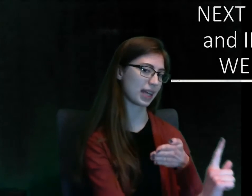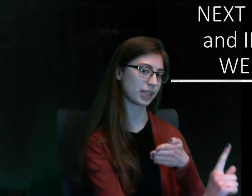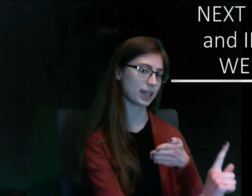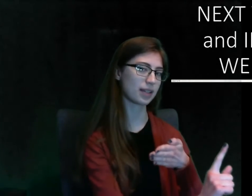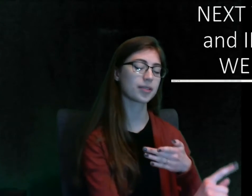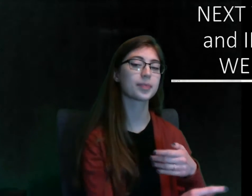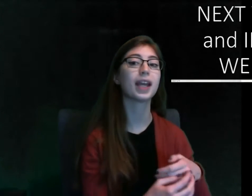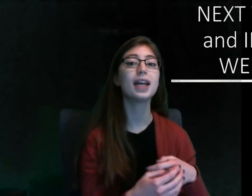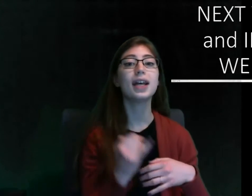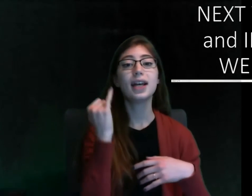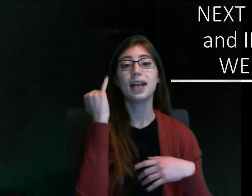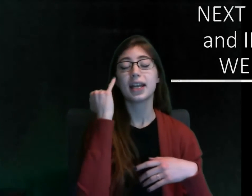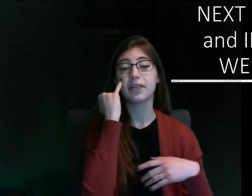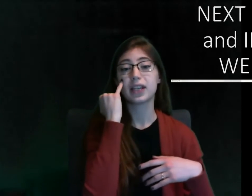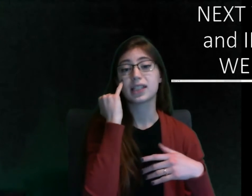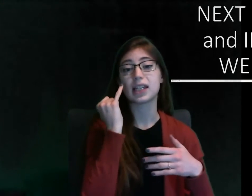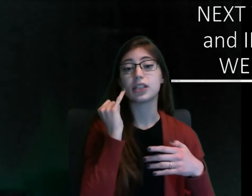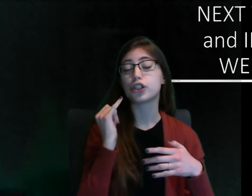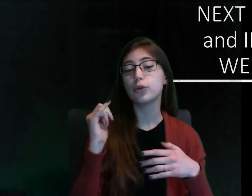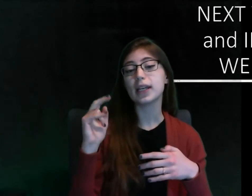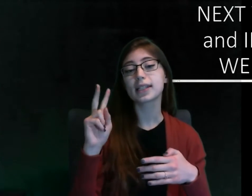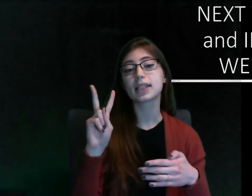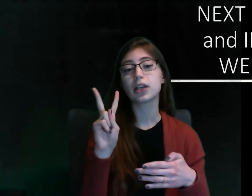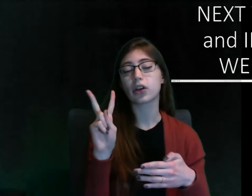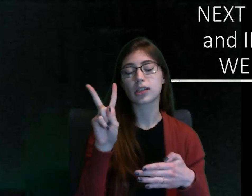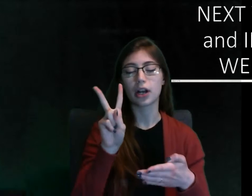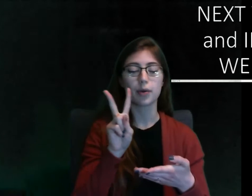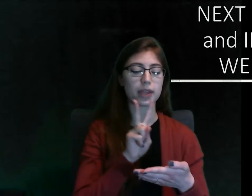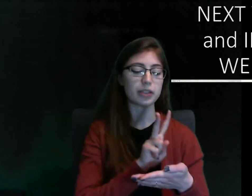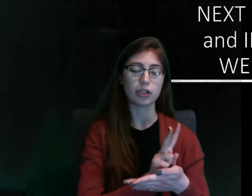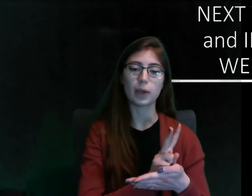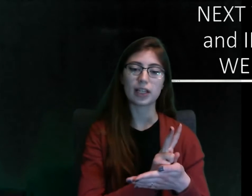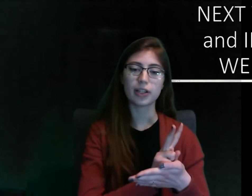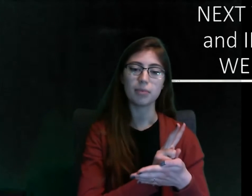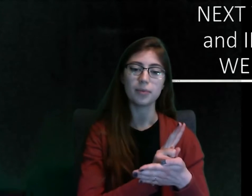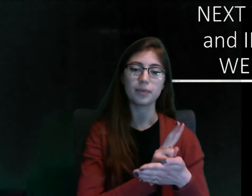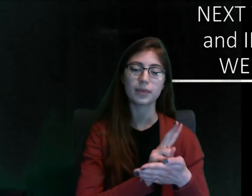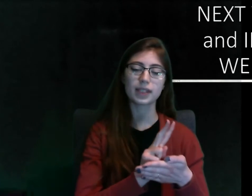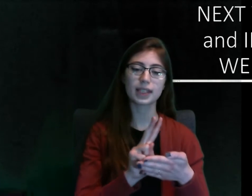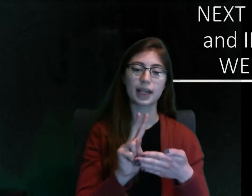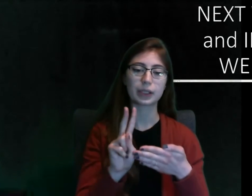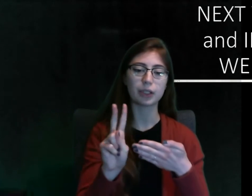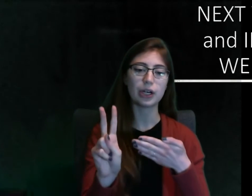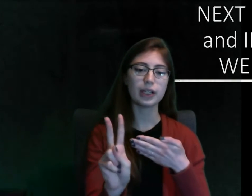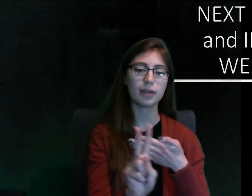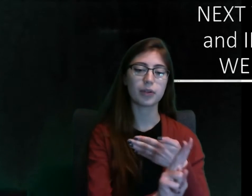next week. If it is in 2 weeks, you're going to start with a 2 hand shape, slide it along and move it in